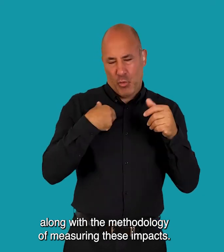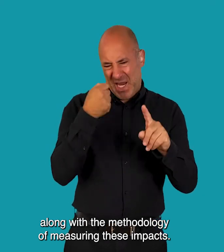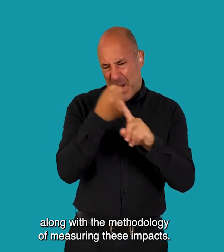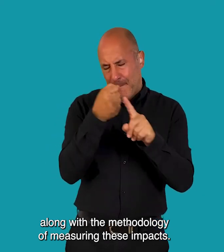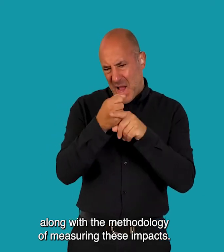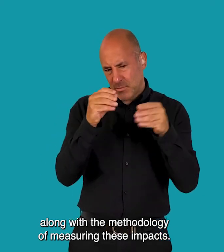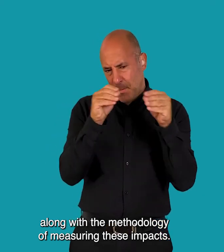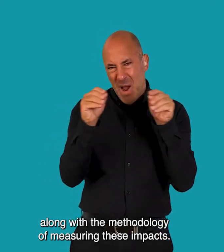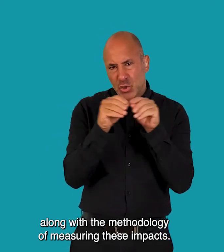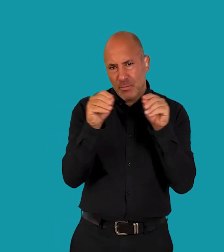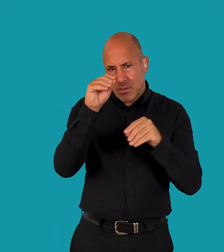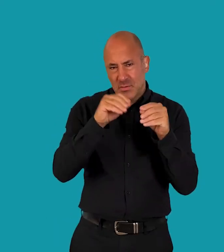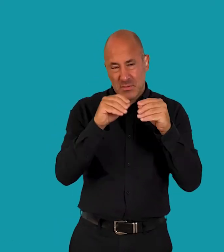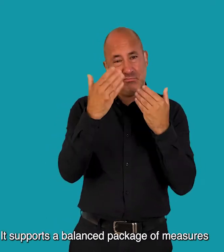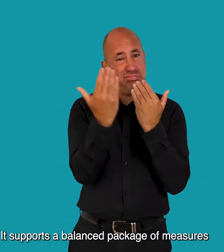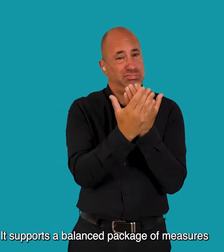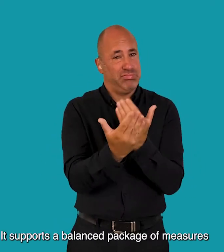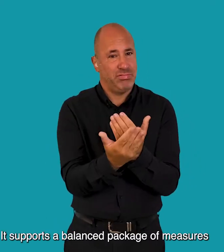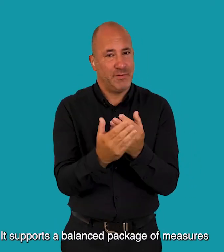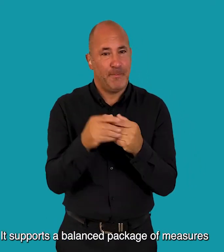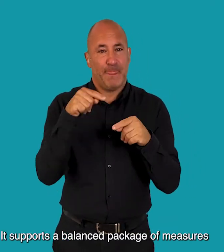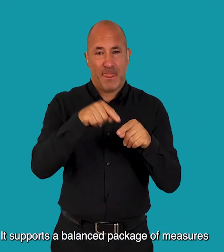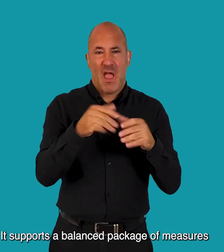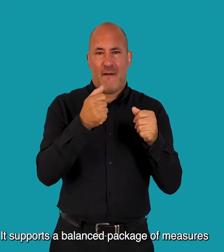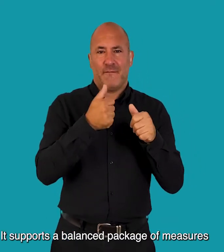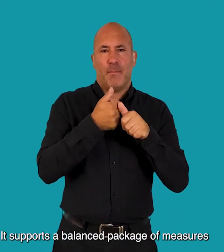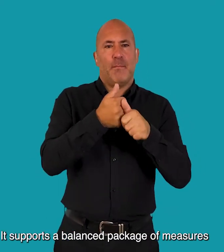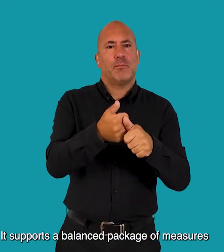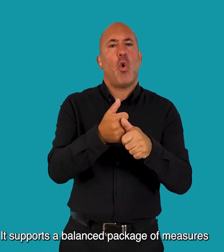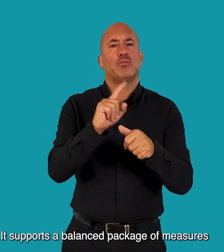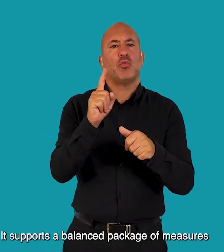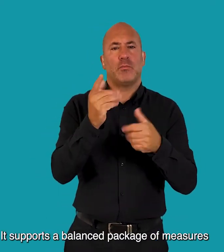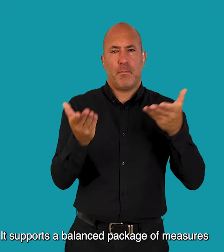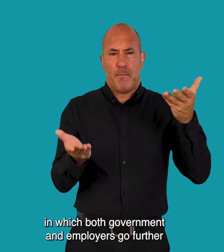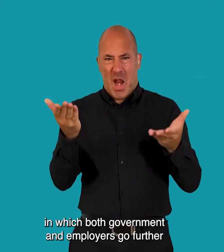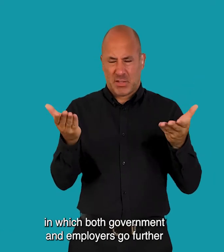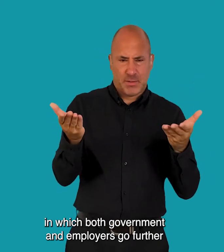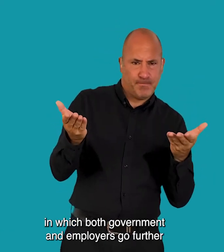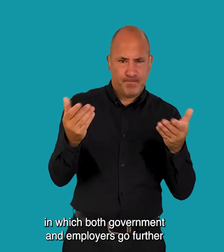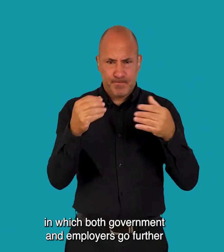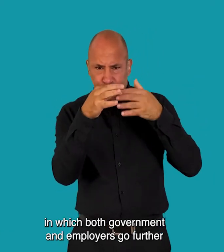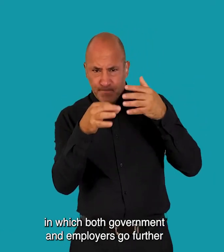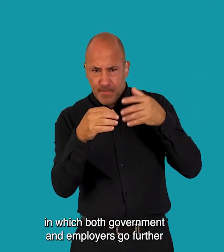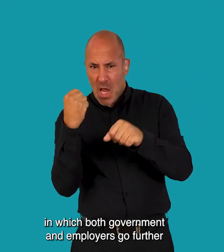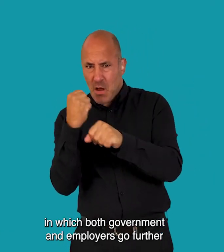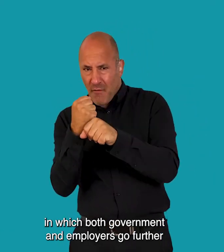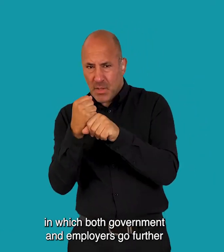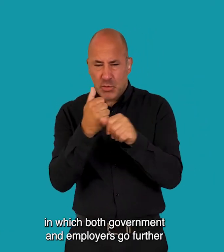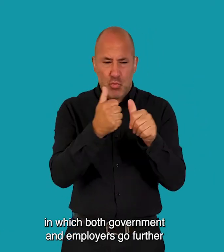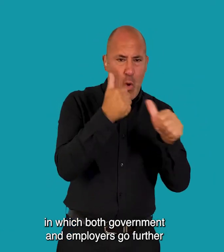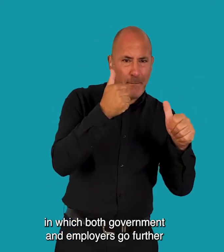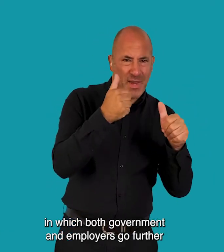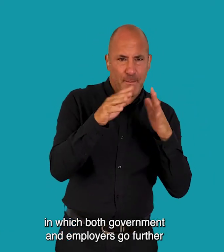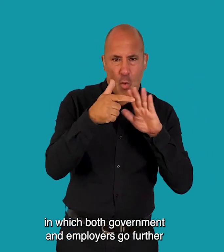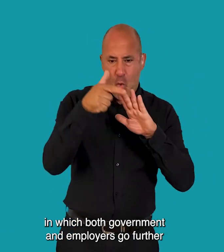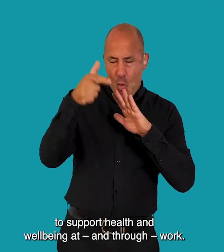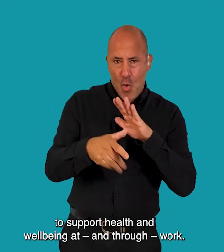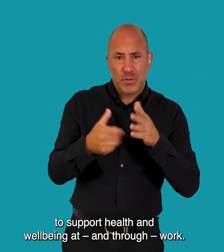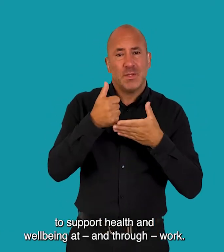these impacts. It supports a balanced package of measures in which both government and employers go further to support